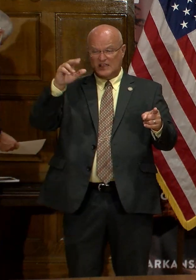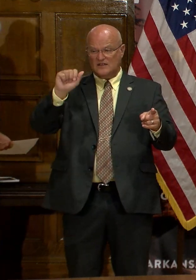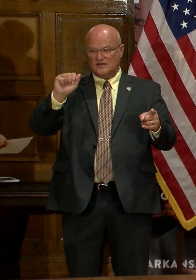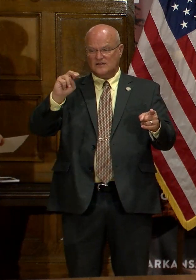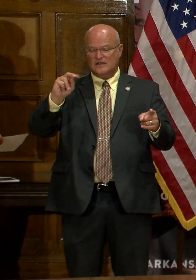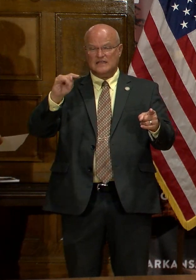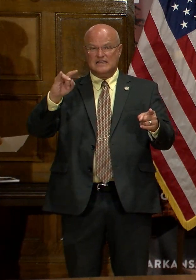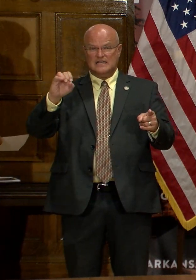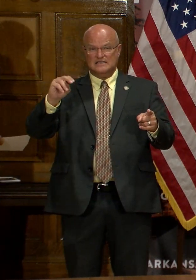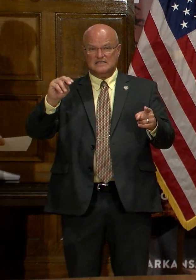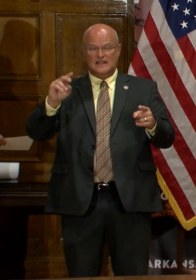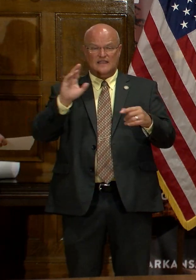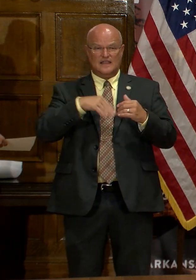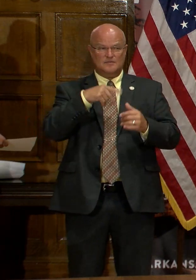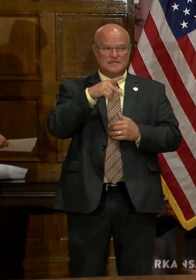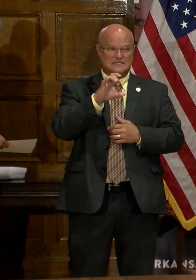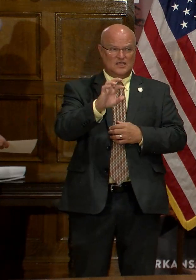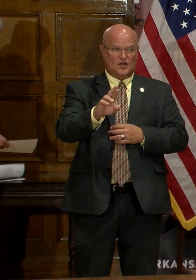tests than it is for PCR?